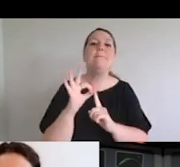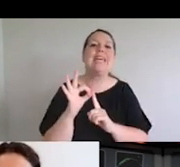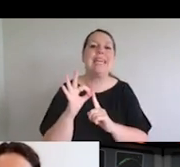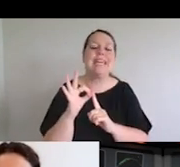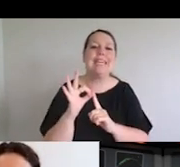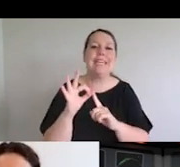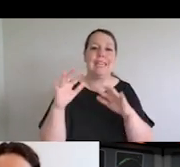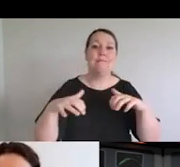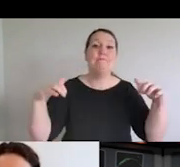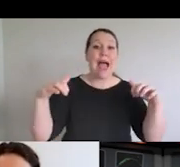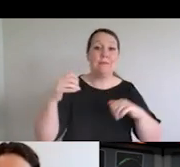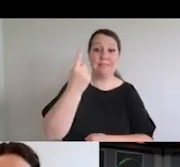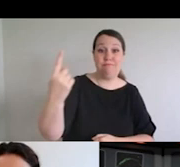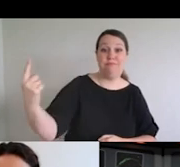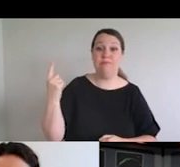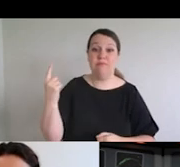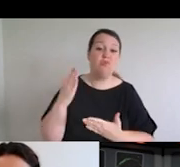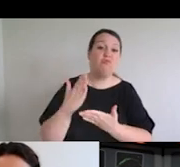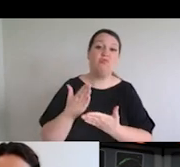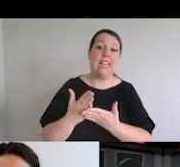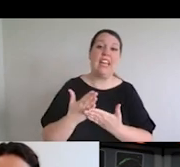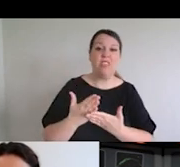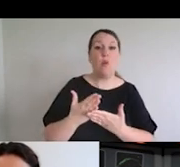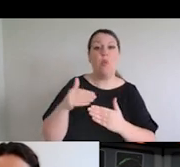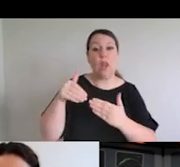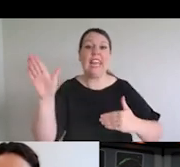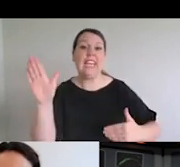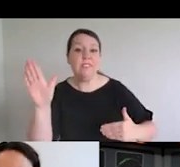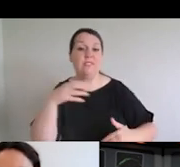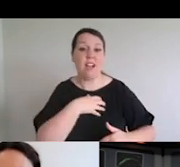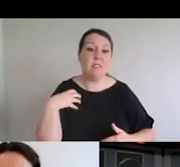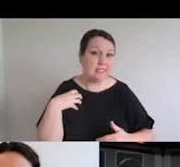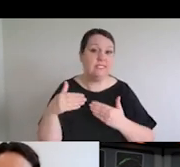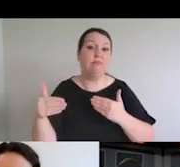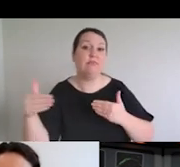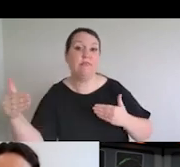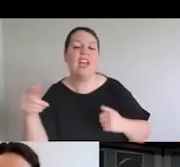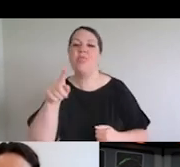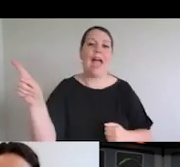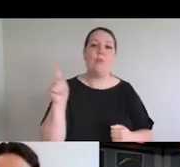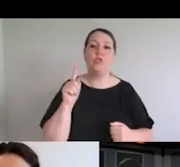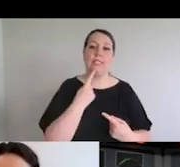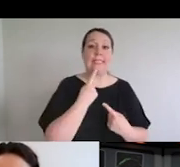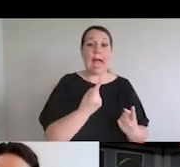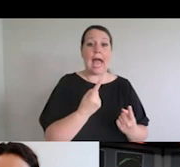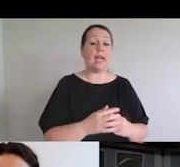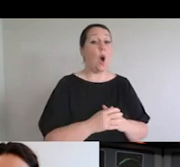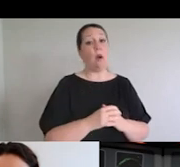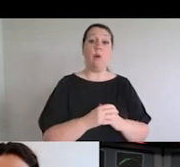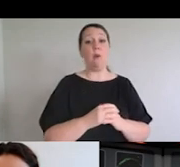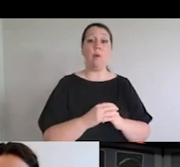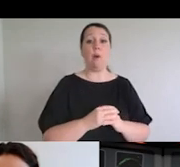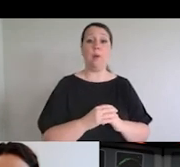say anything and everything to shut people down, and when push comes to